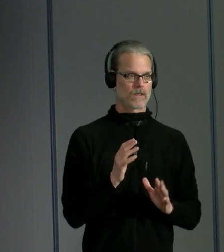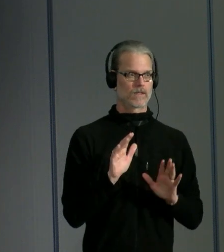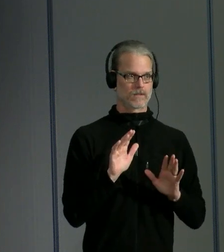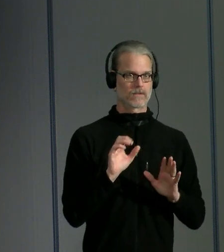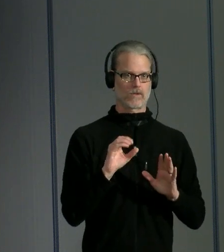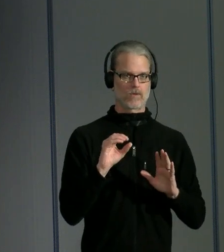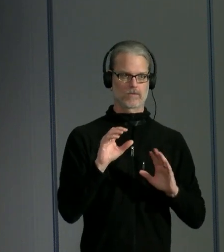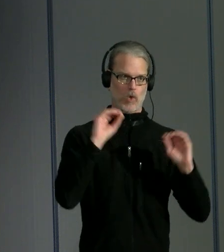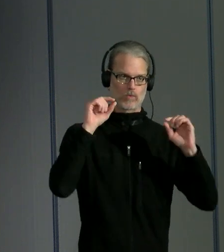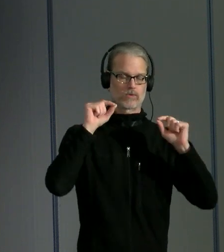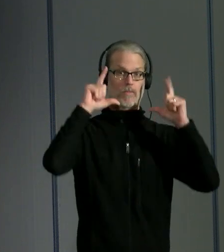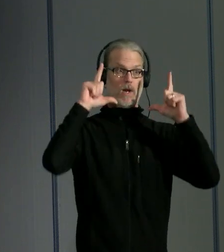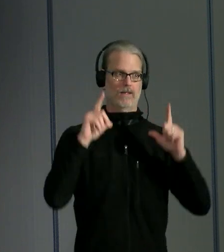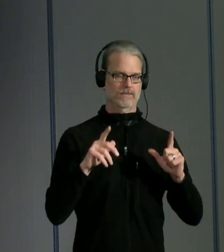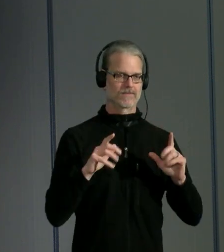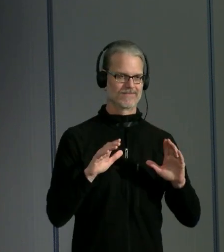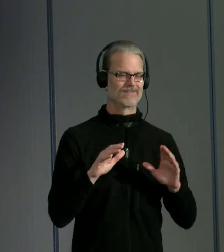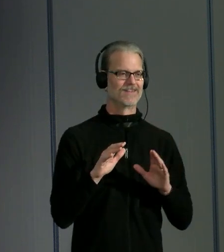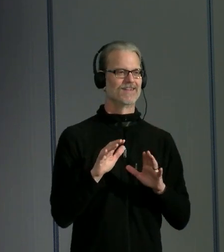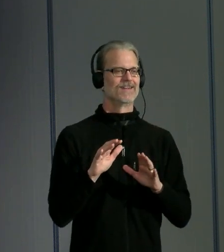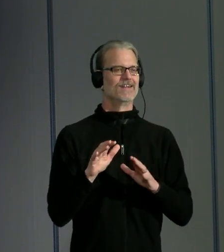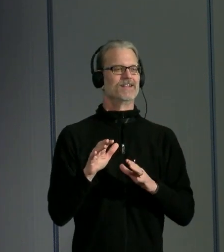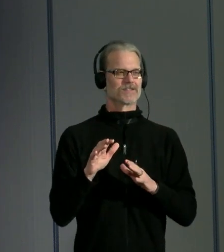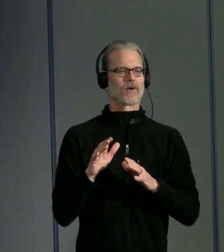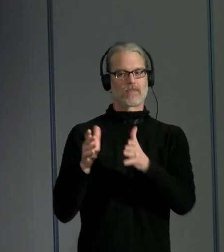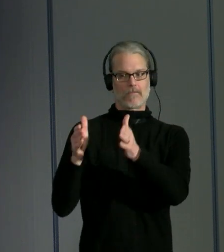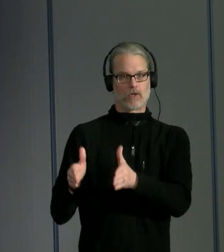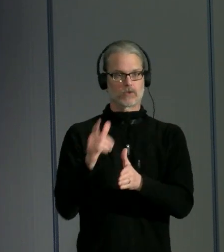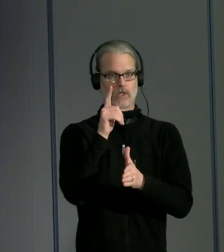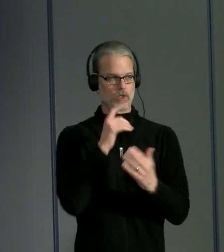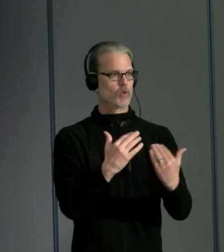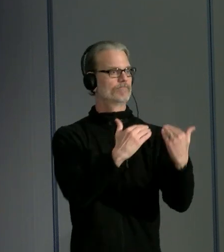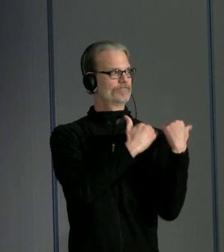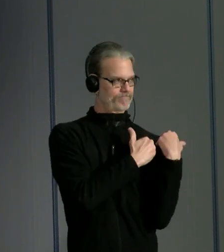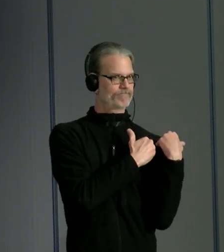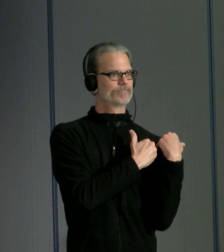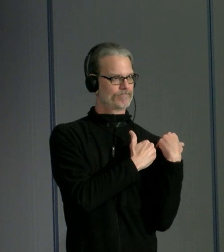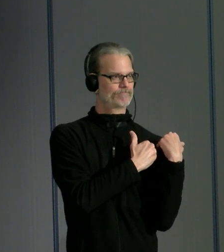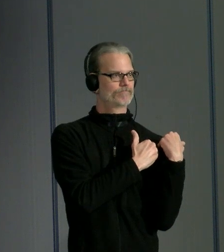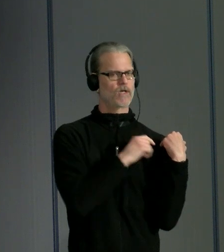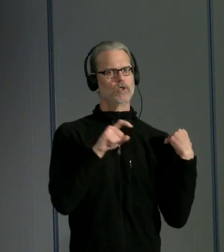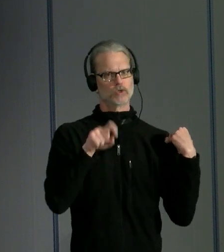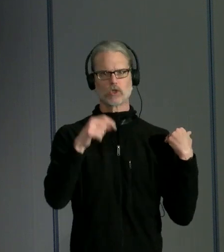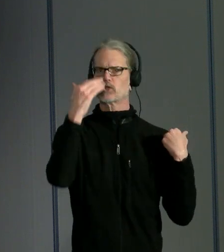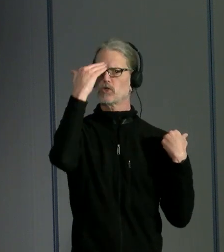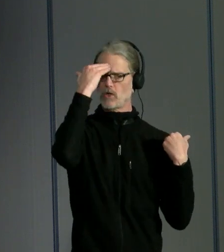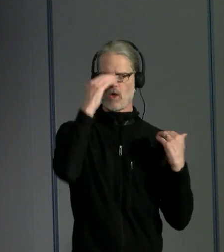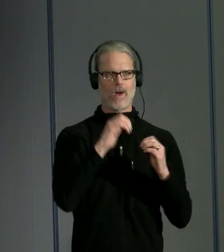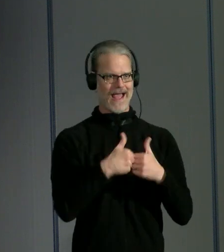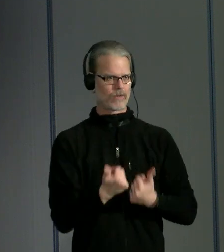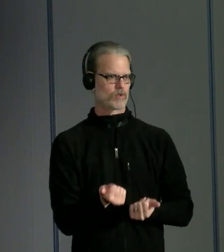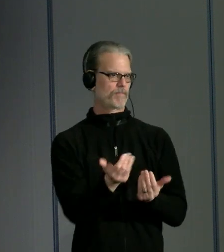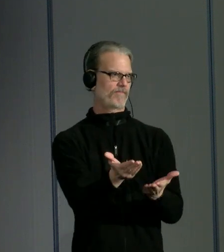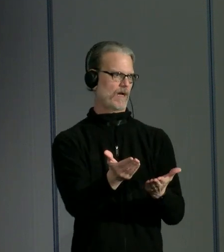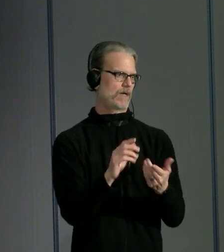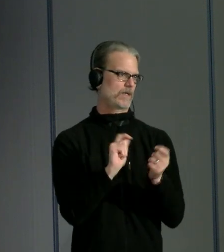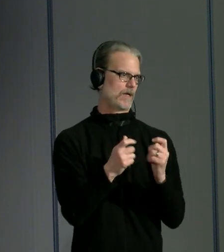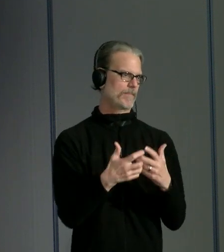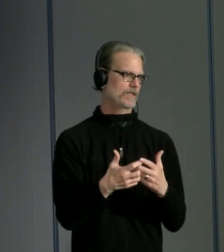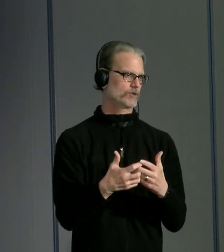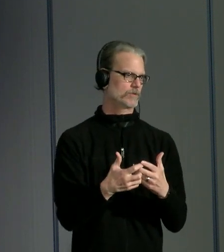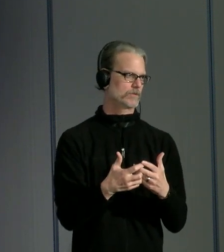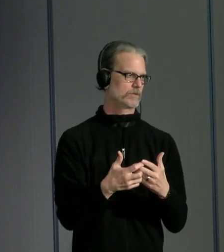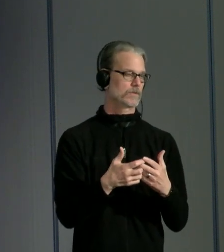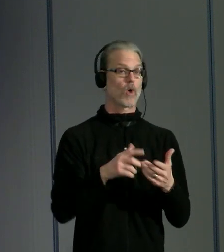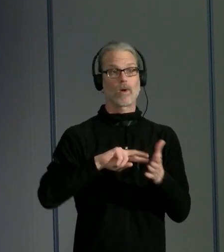assign responsibility, and the person who has that responsibility should have a baseline knowledge of accommodations, what that means,